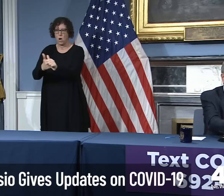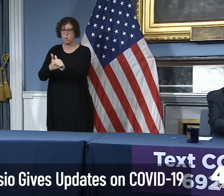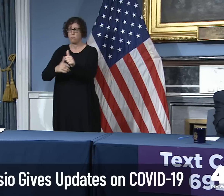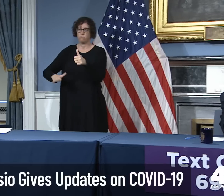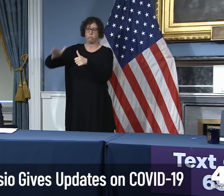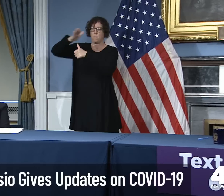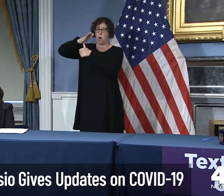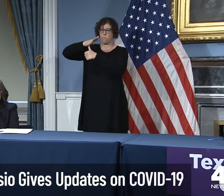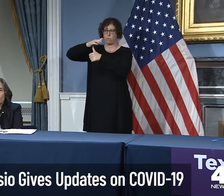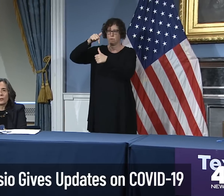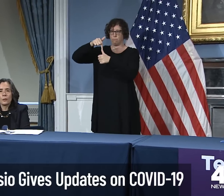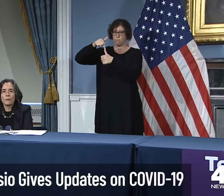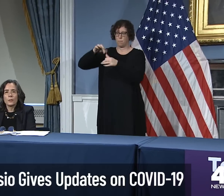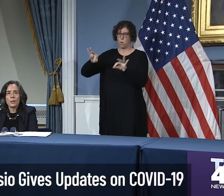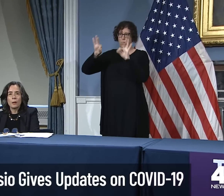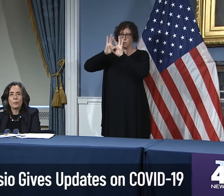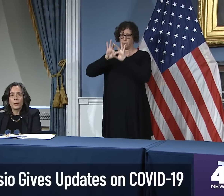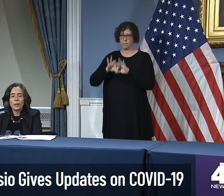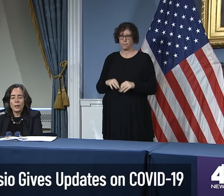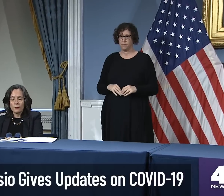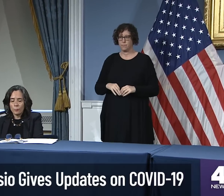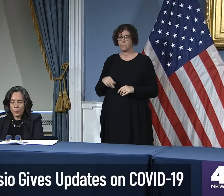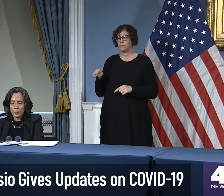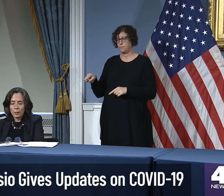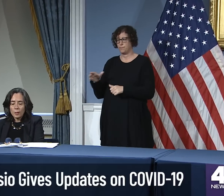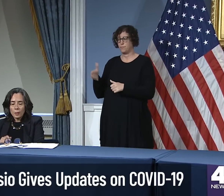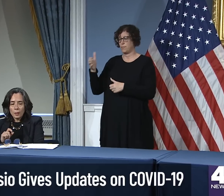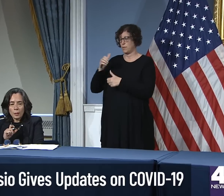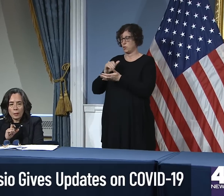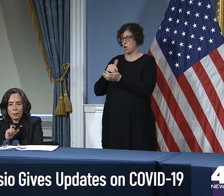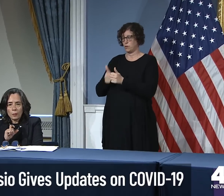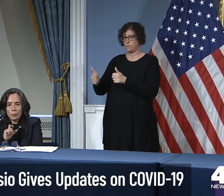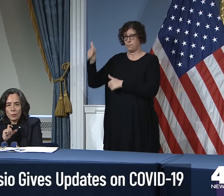of the changing nature of this outbreak, have been